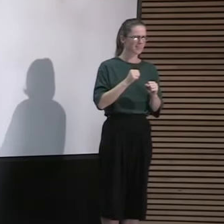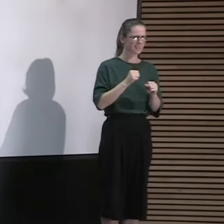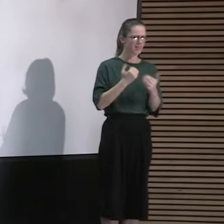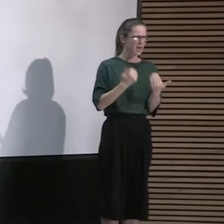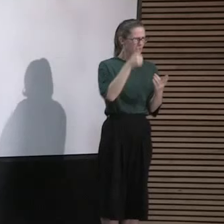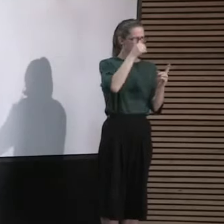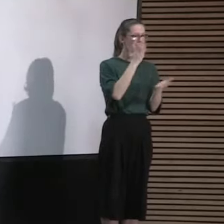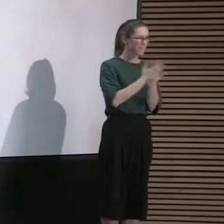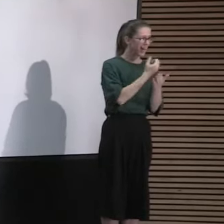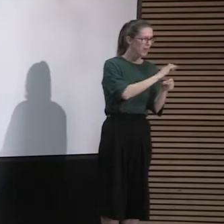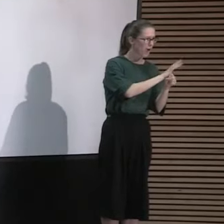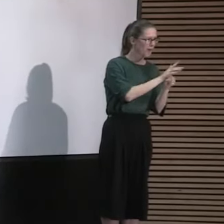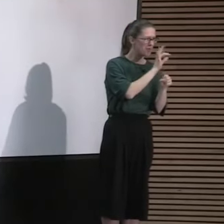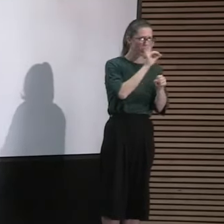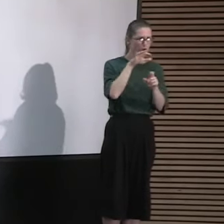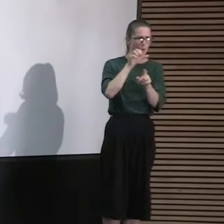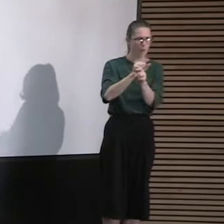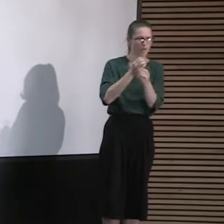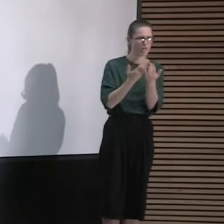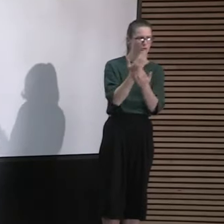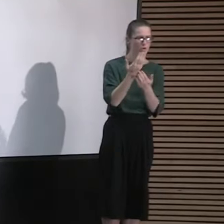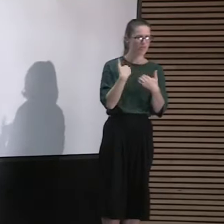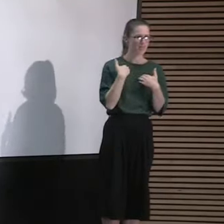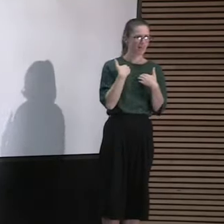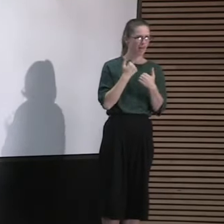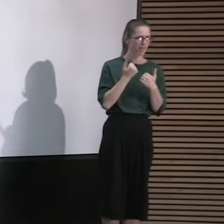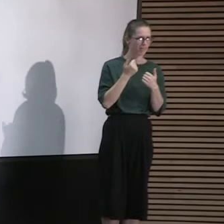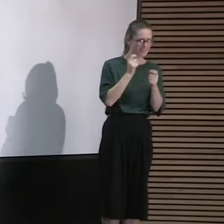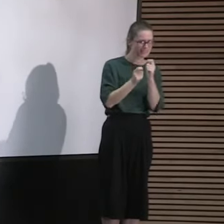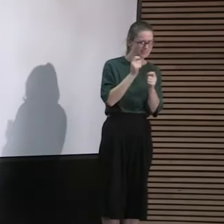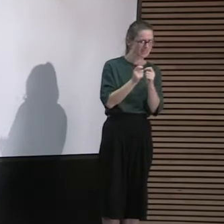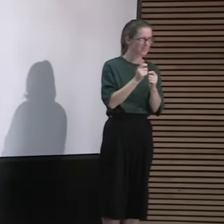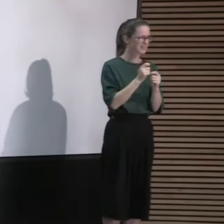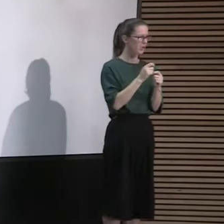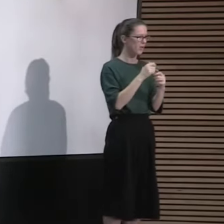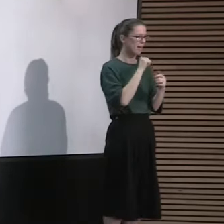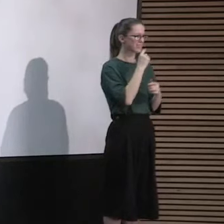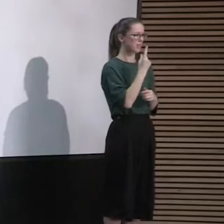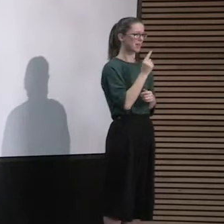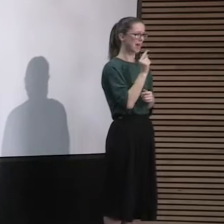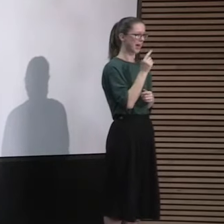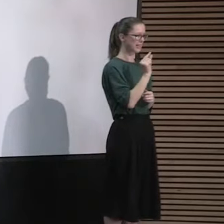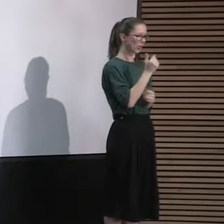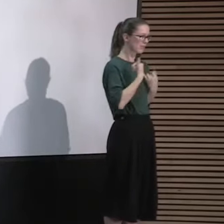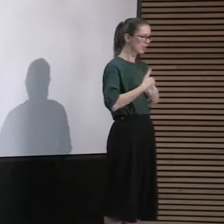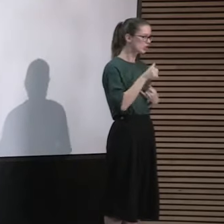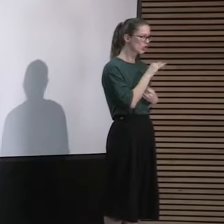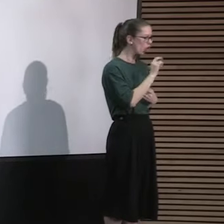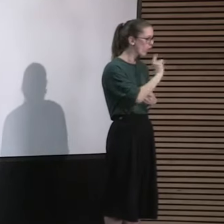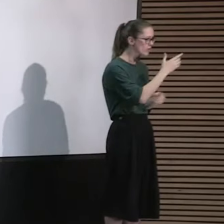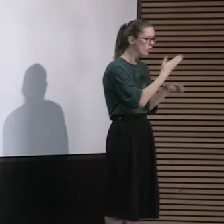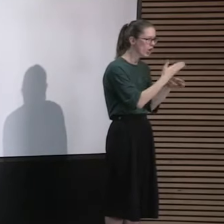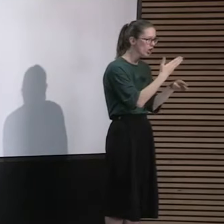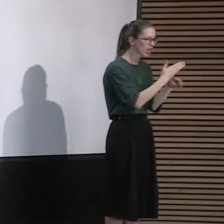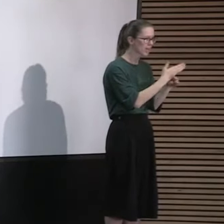now know that the man had COVID-19, and it wasn't a pre-existing condition. So if someone goes into a health check and has a symptom, should they not go to work in one of the country's